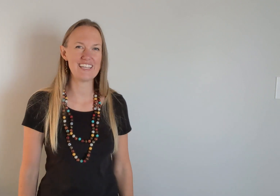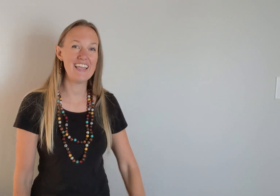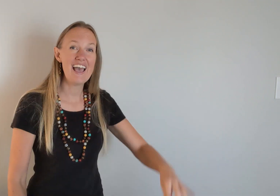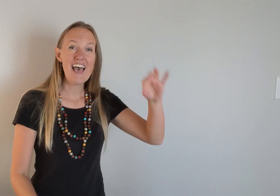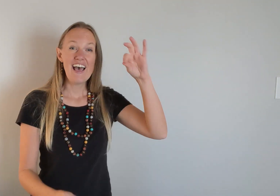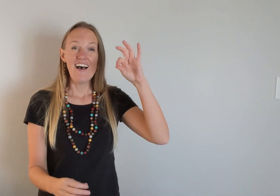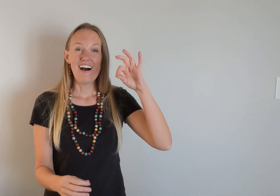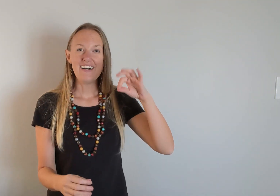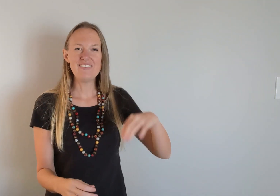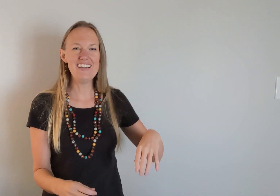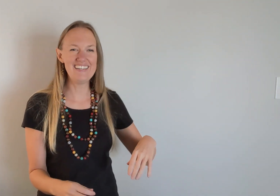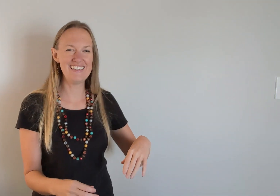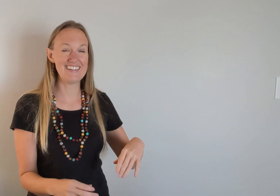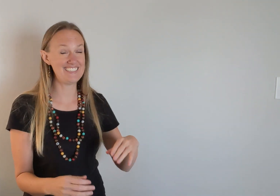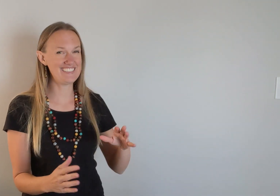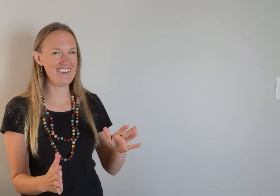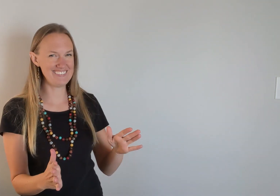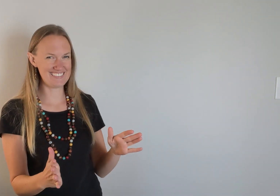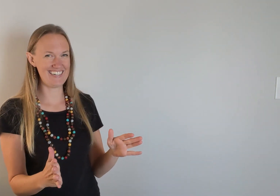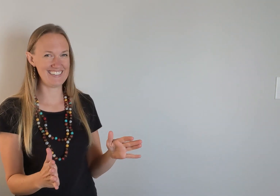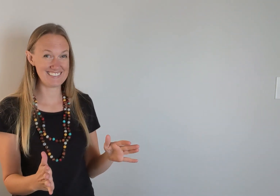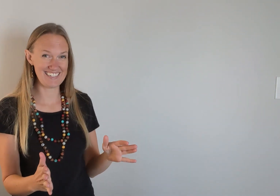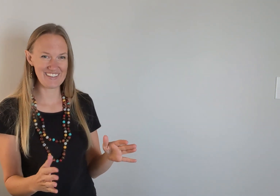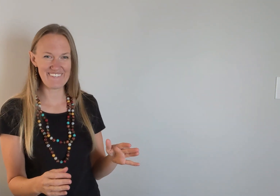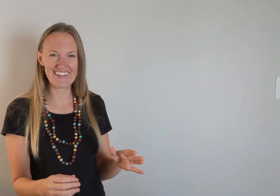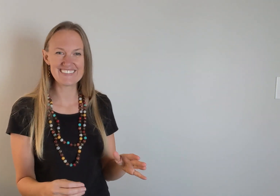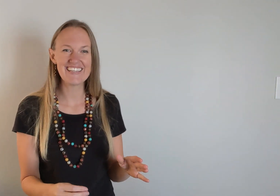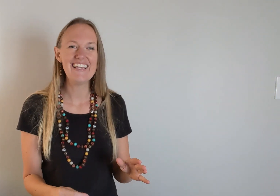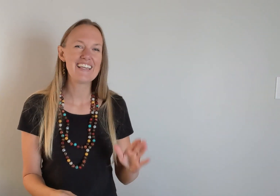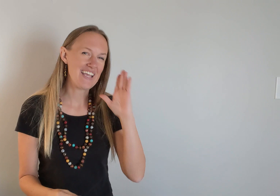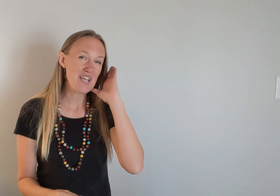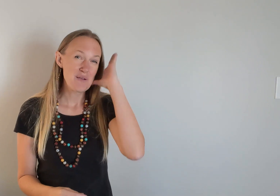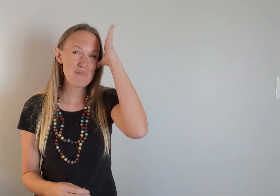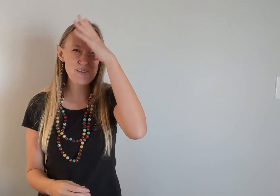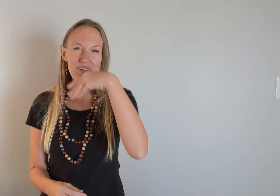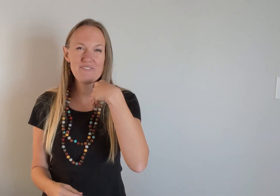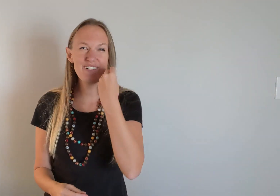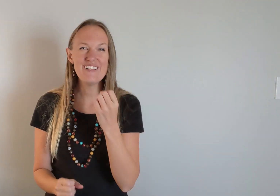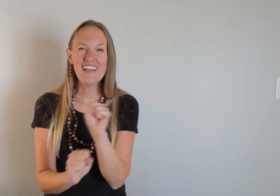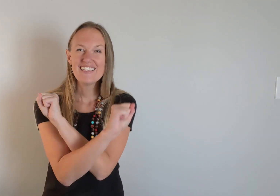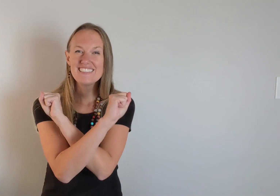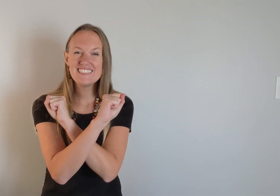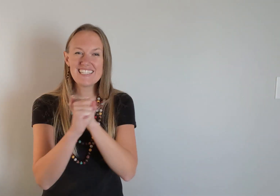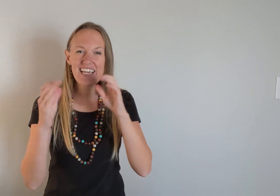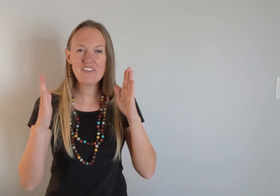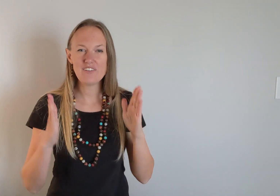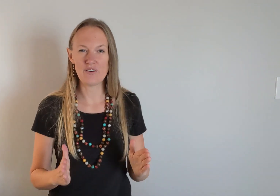okay? I'm just about to start signing the chorus. Okay. Beautiful